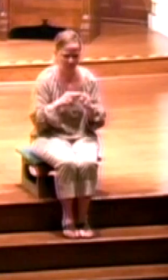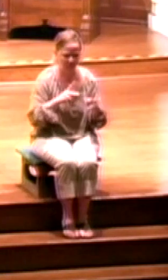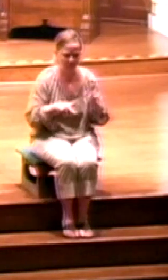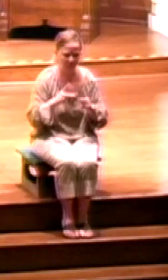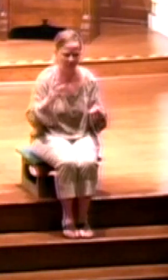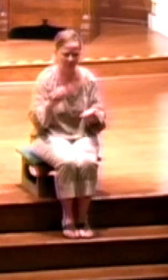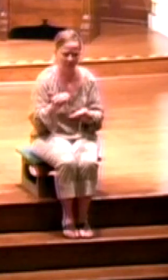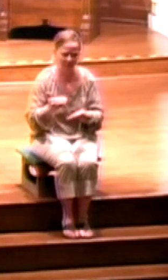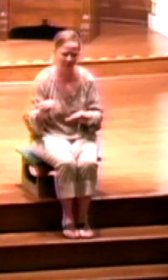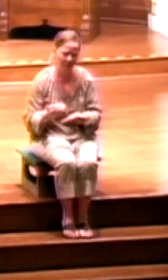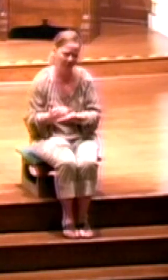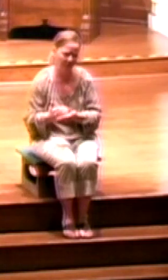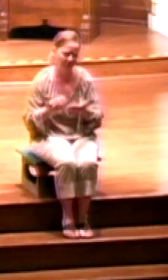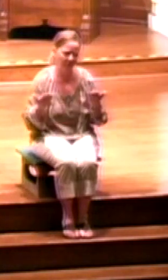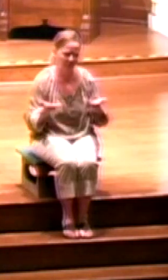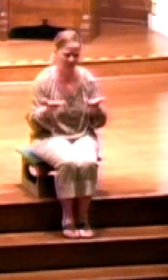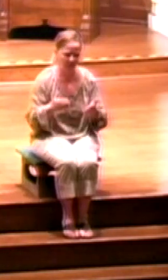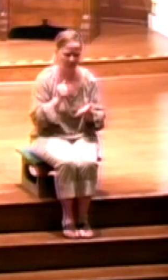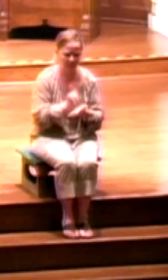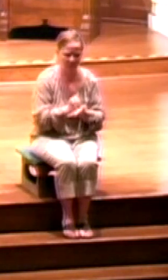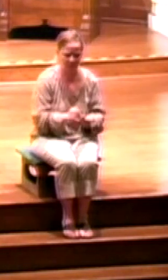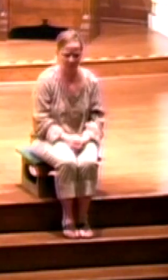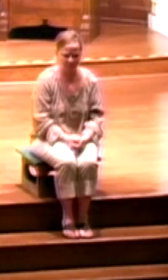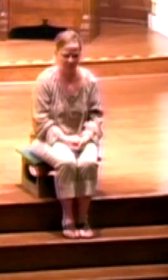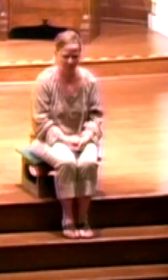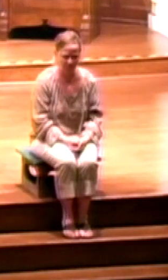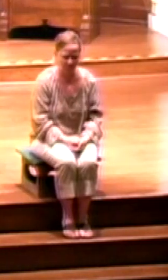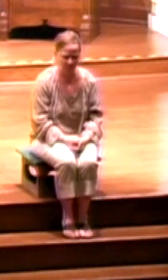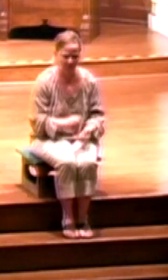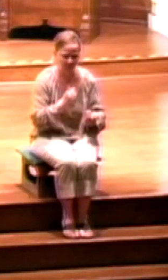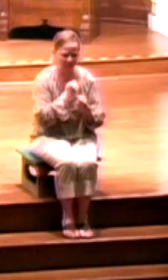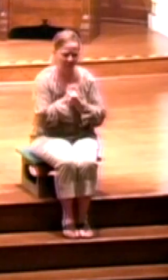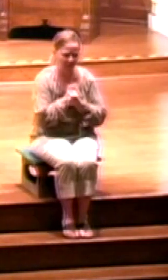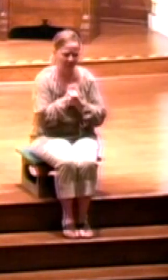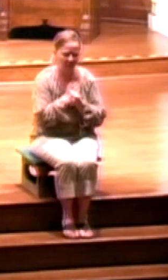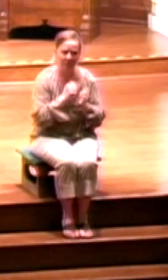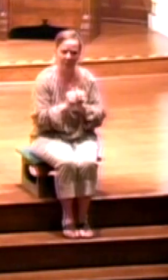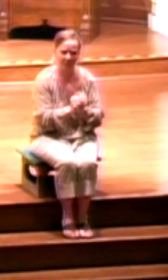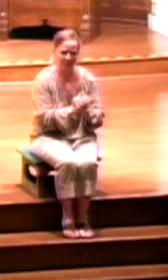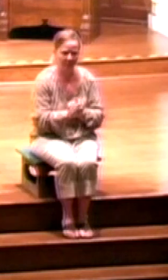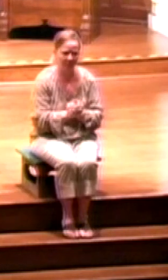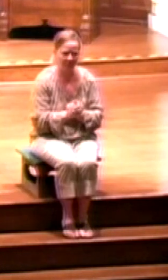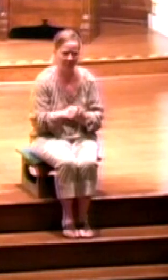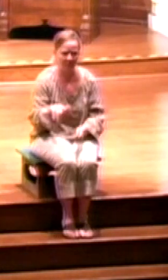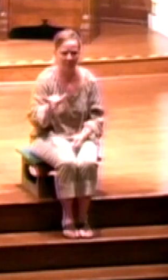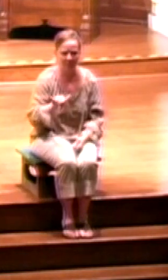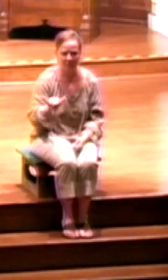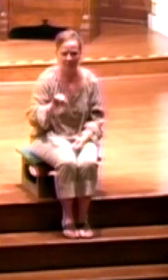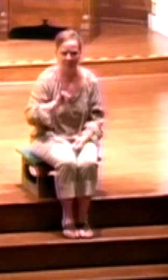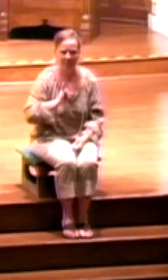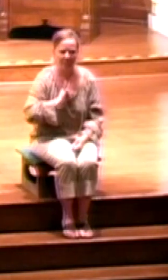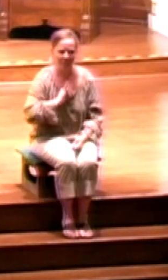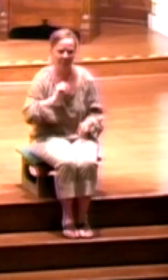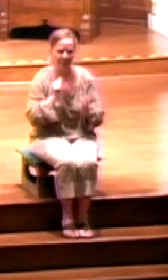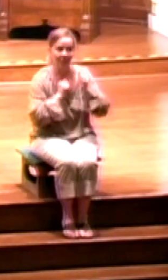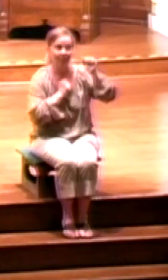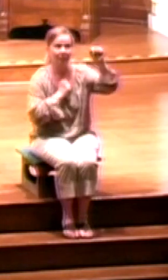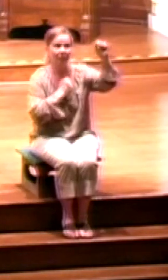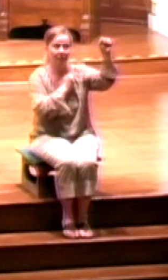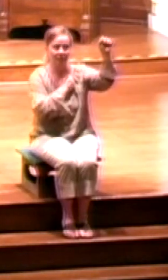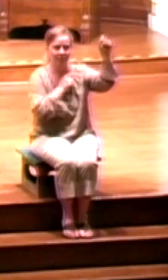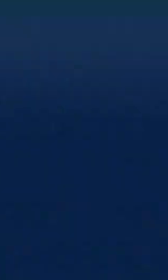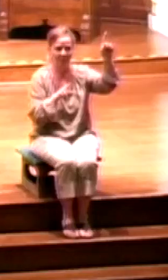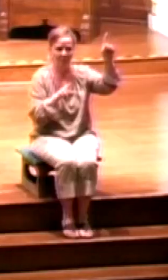rock and our redeemer. Amen. Love one another. Just as I have loved you, you also must